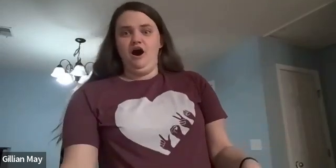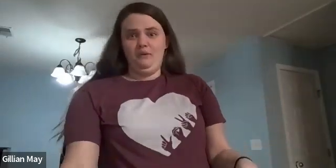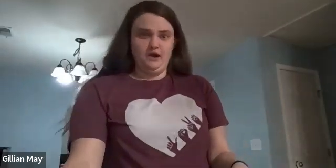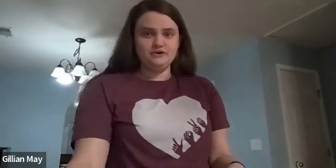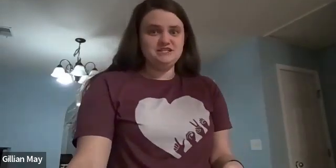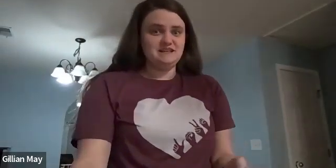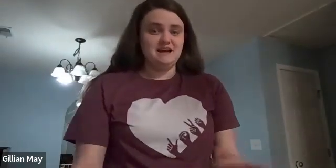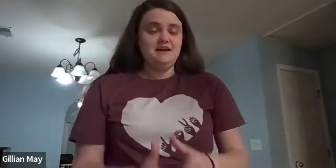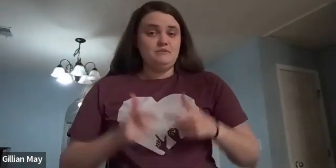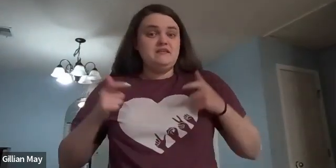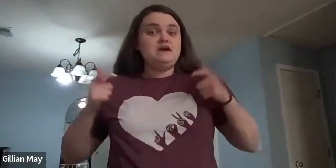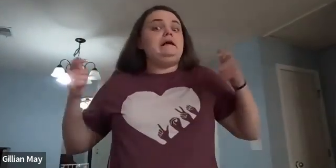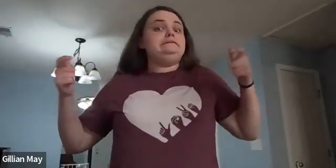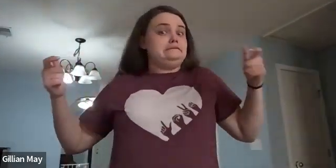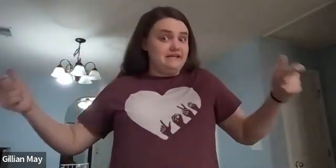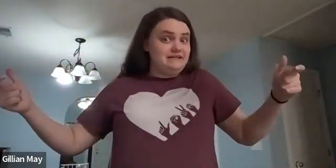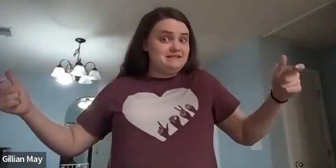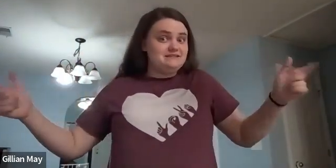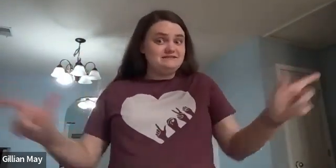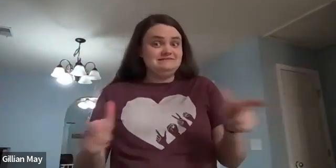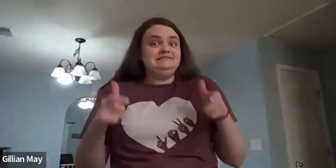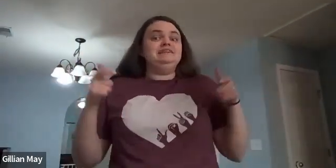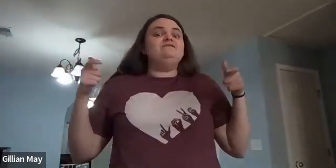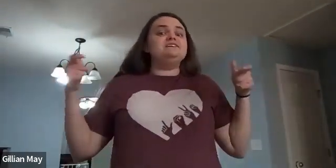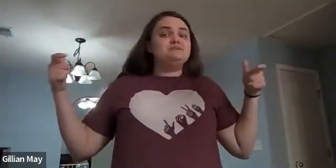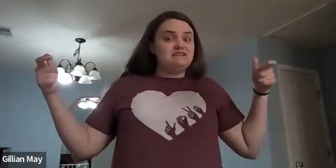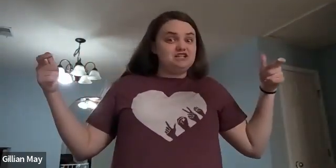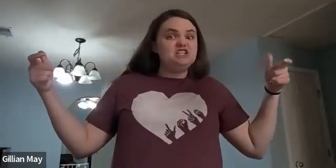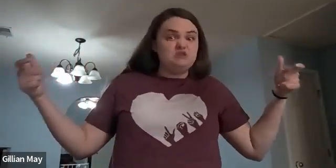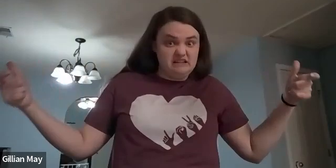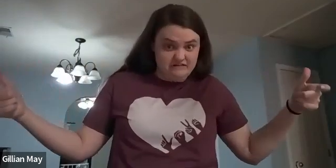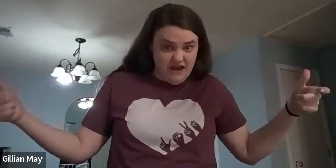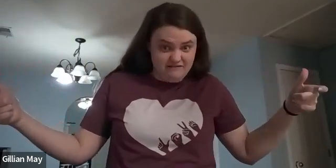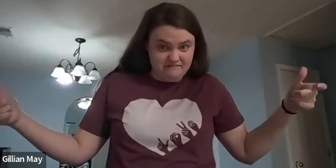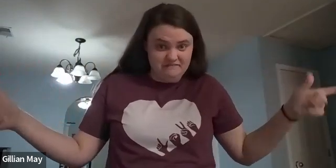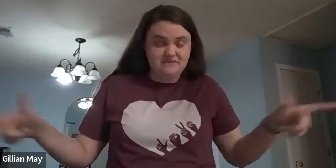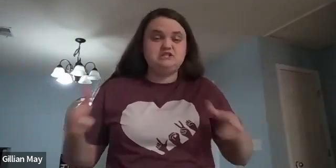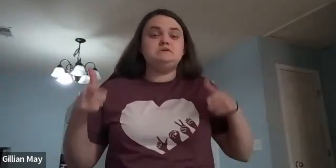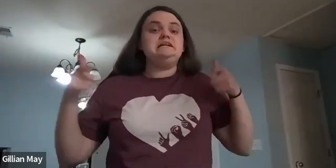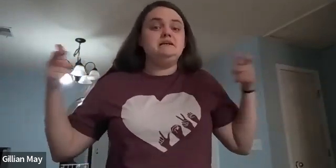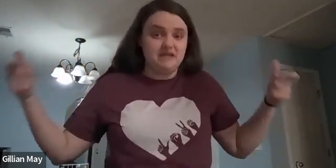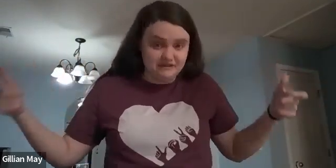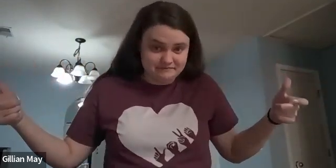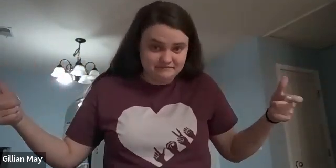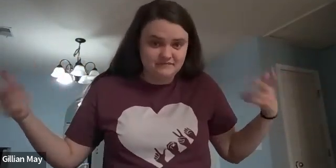oh, I know what she said. When they go like this means like she's really fat. She's really big.